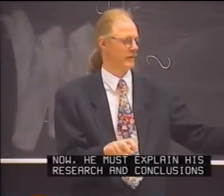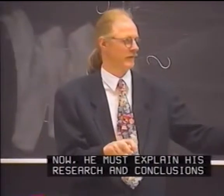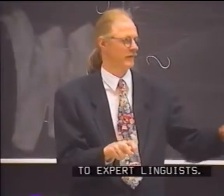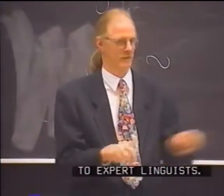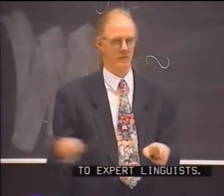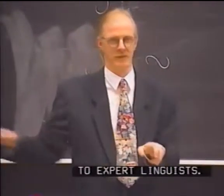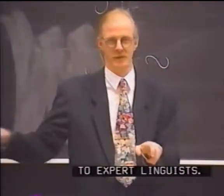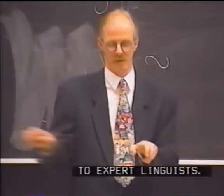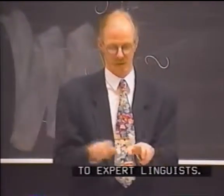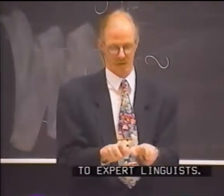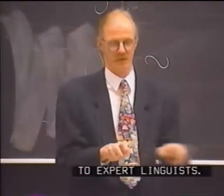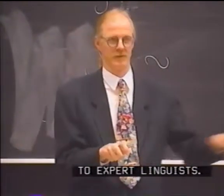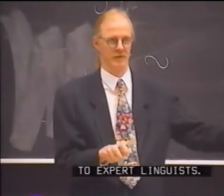to expert linguists.